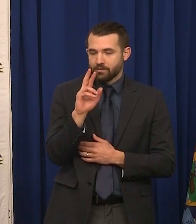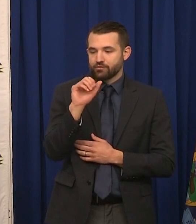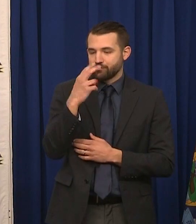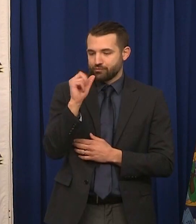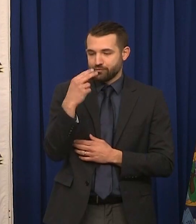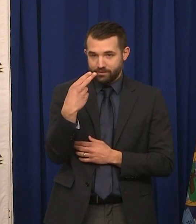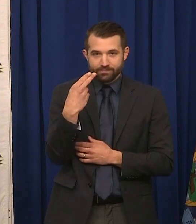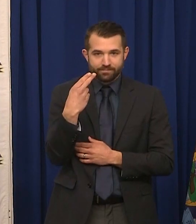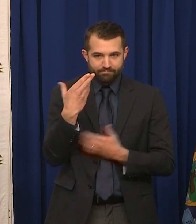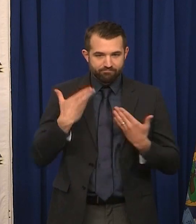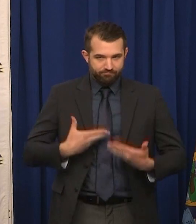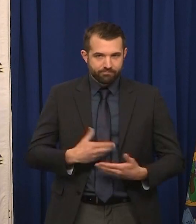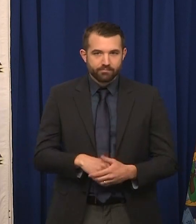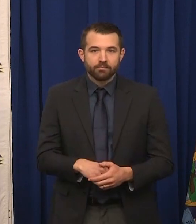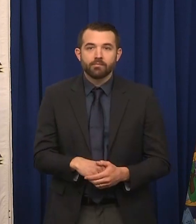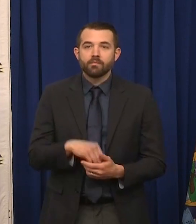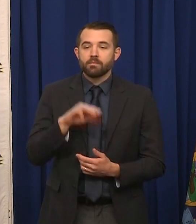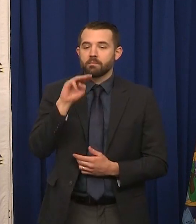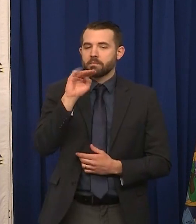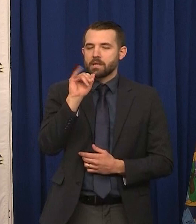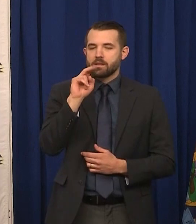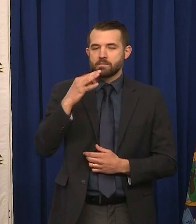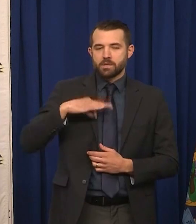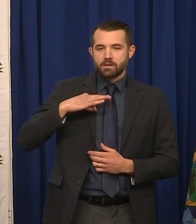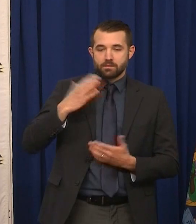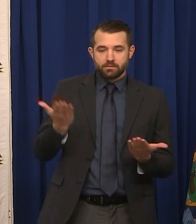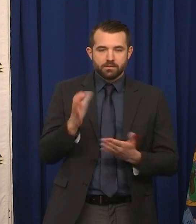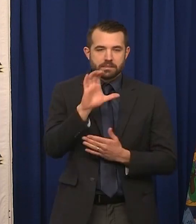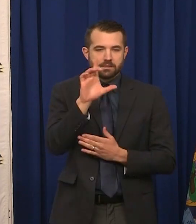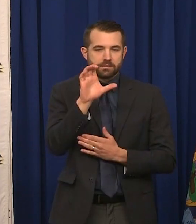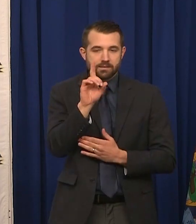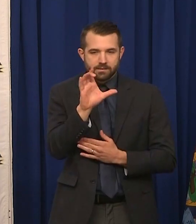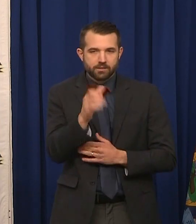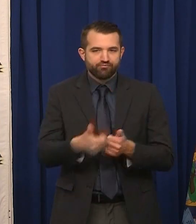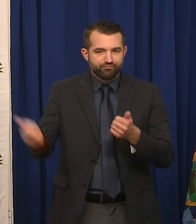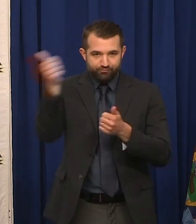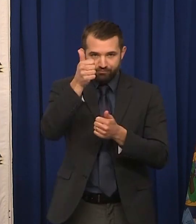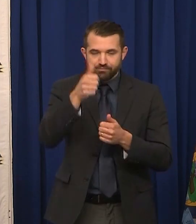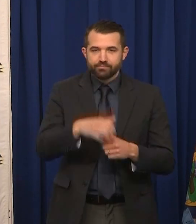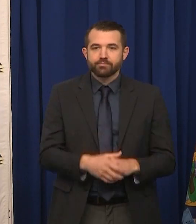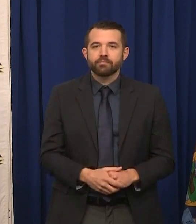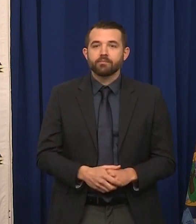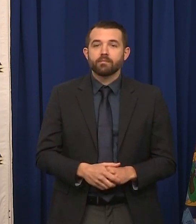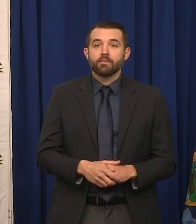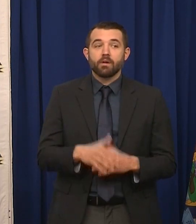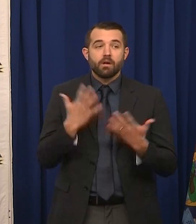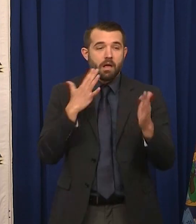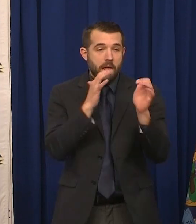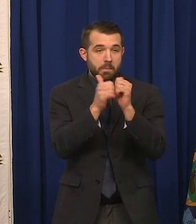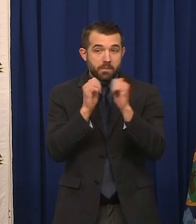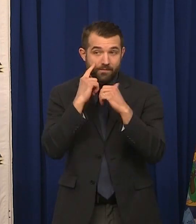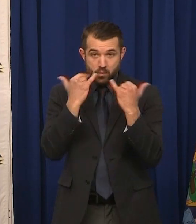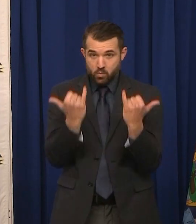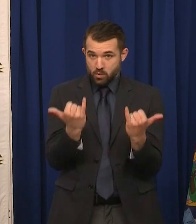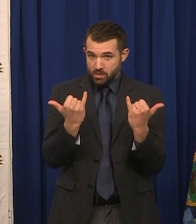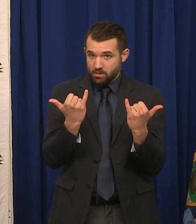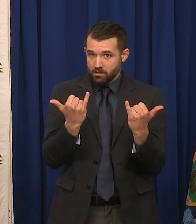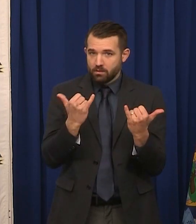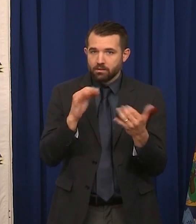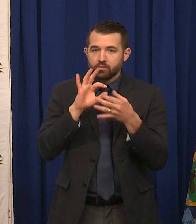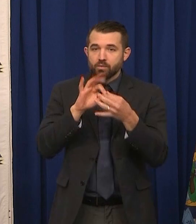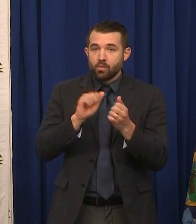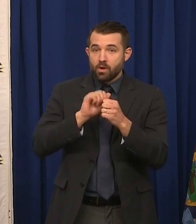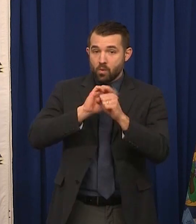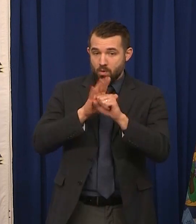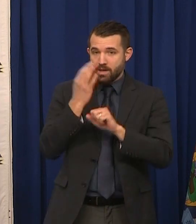Director of the Maine CDC. I'd like to provide everyone an update on where things stand with respect to COVID-19 across the